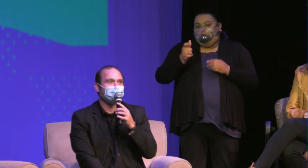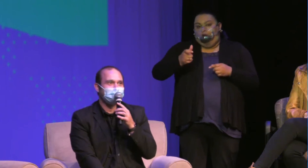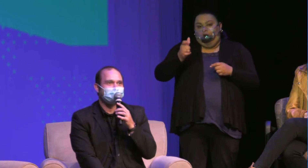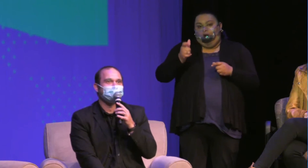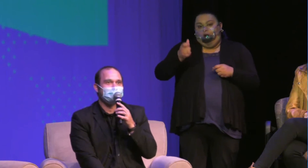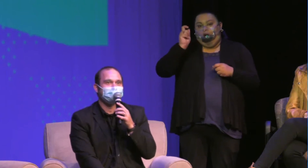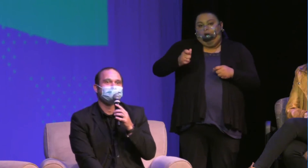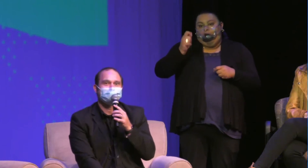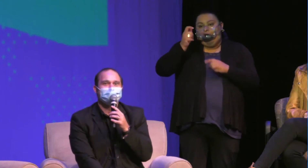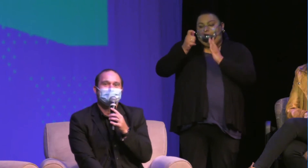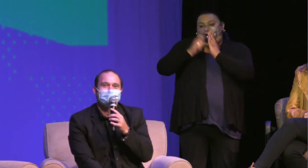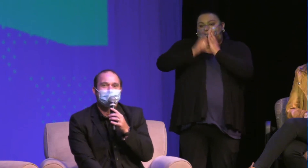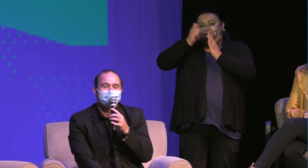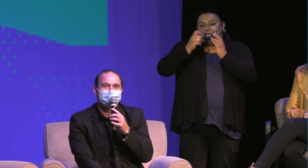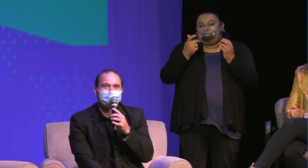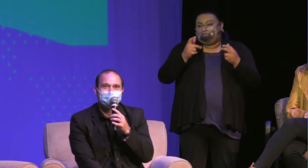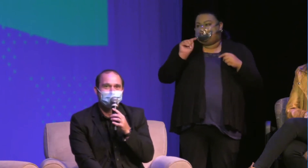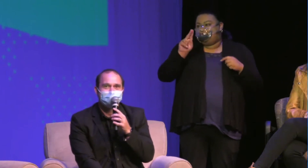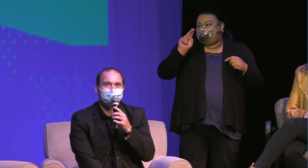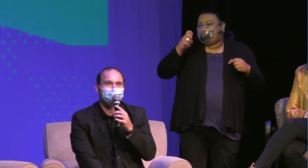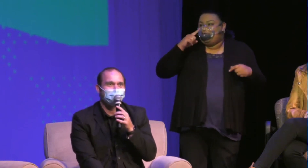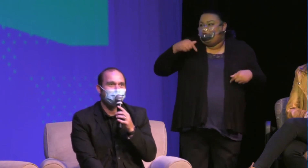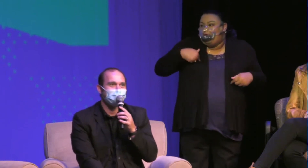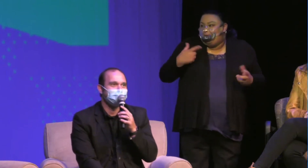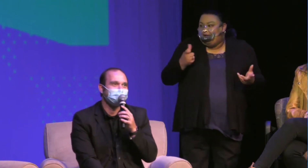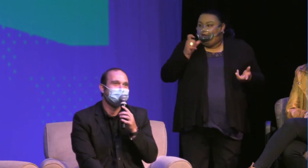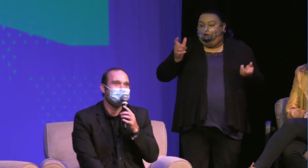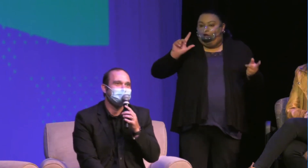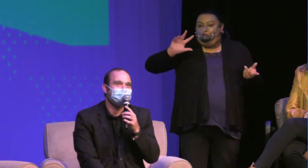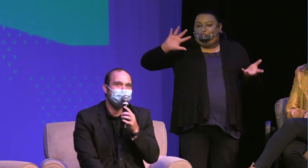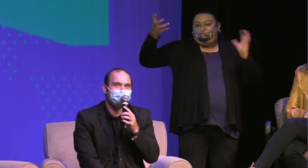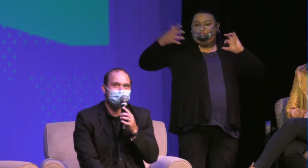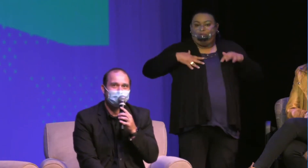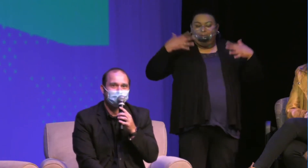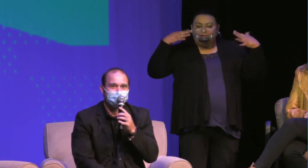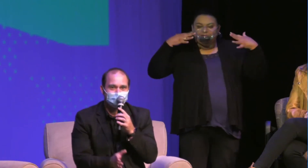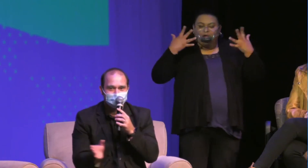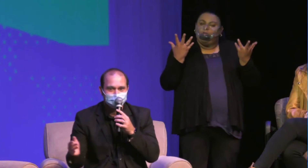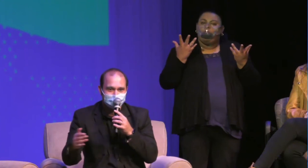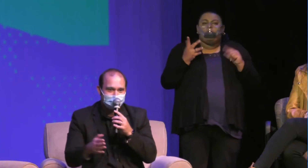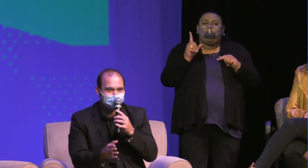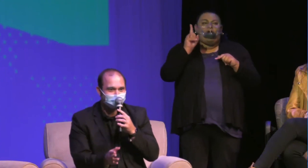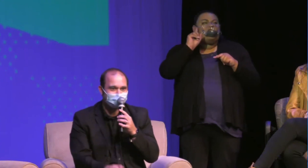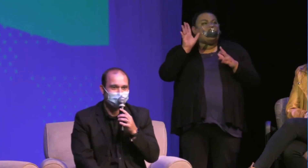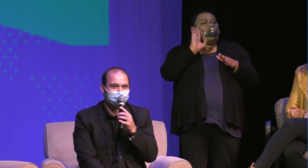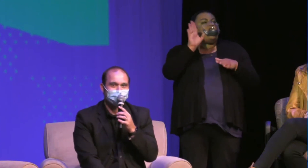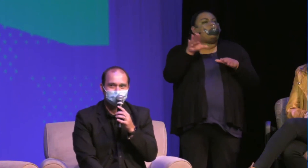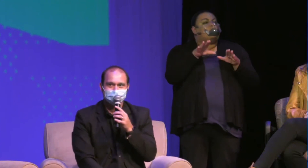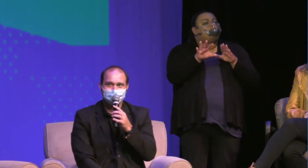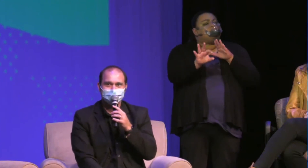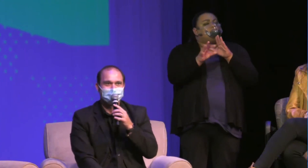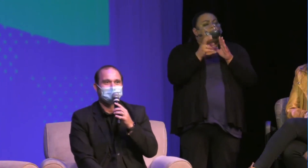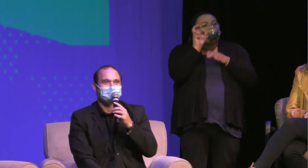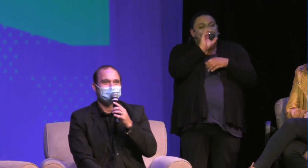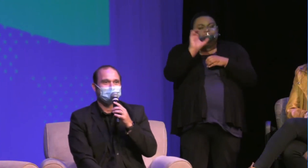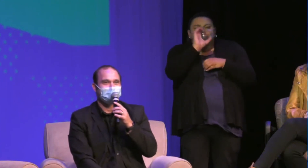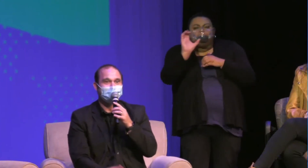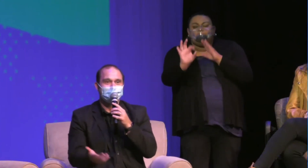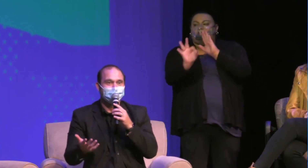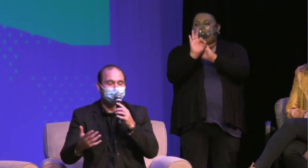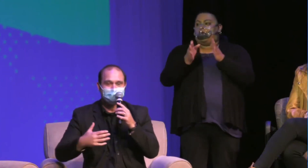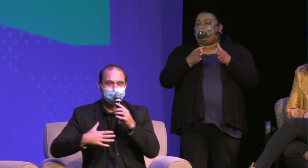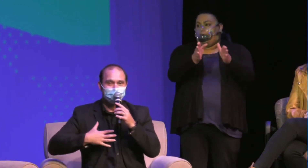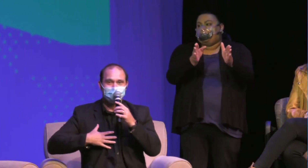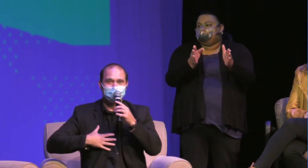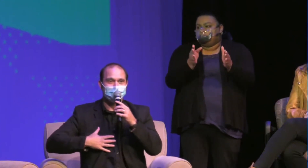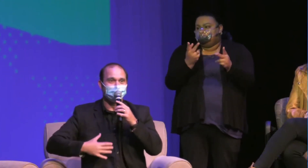think there are ways around any kind of difficulty. So I think I would be looking for avenues the whole time. And